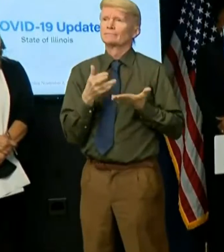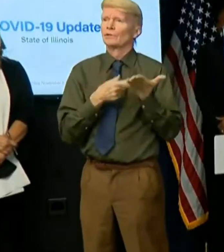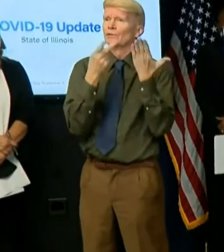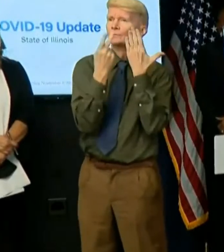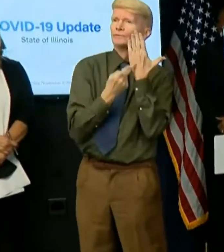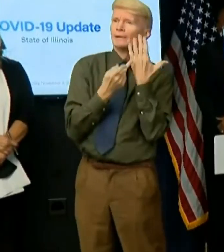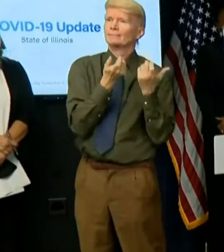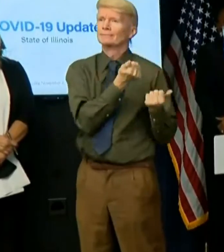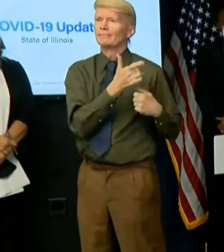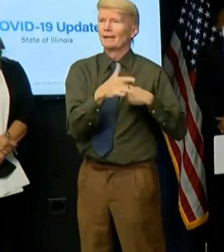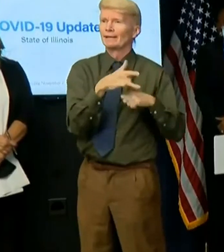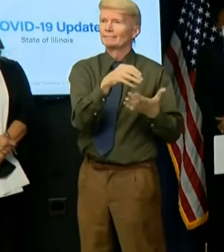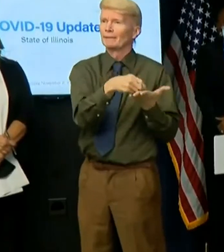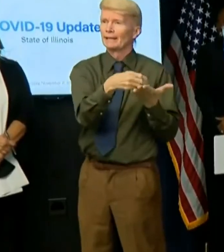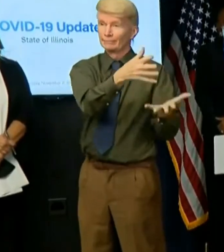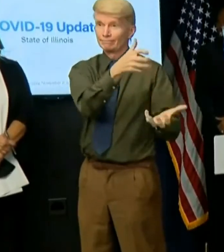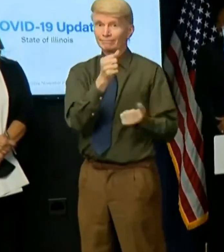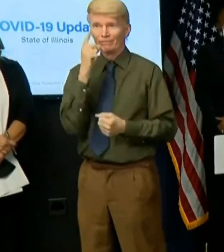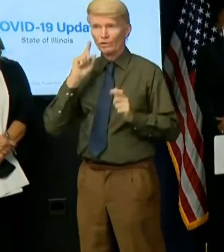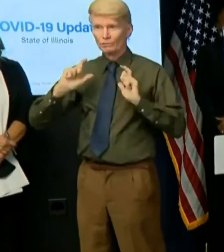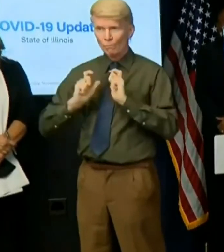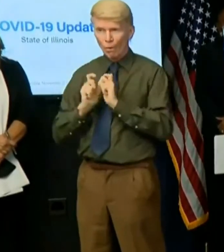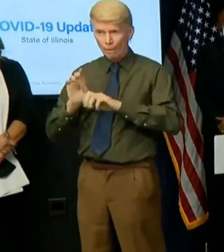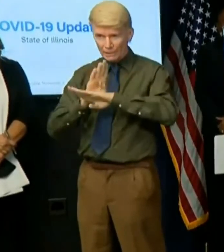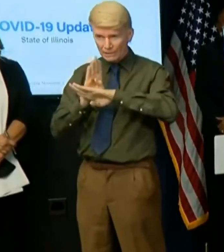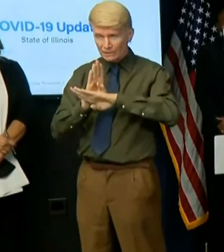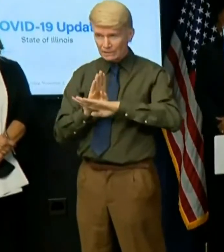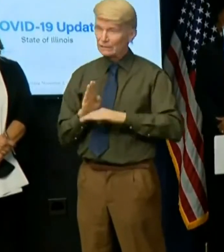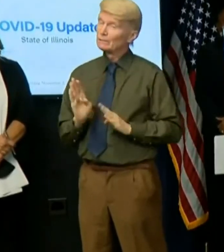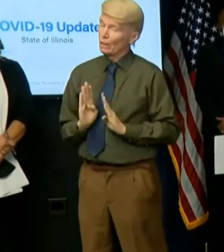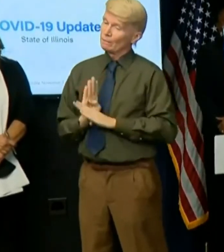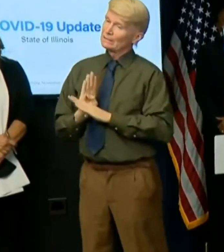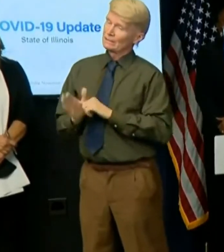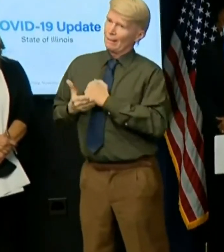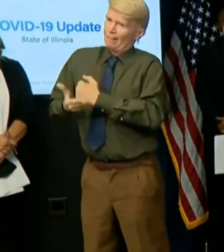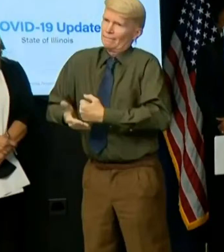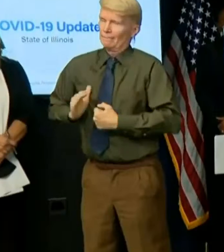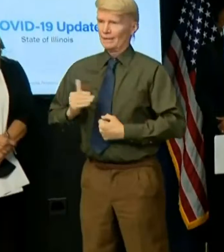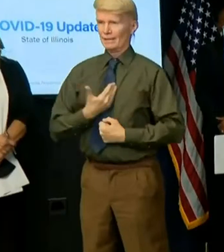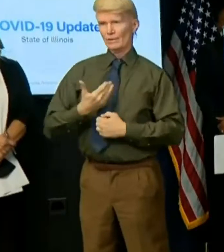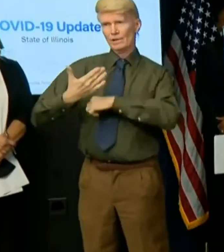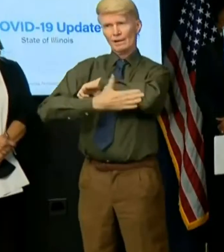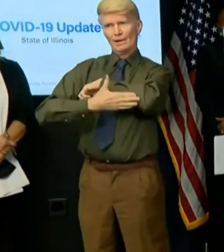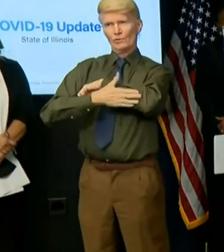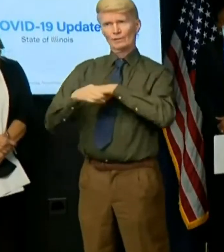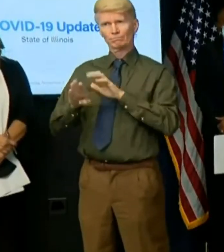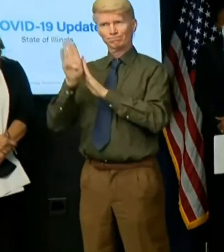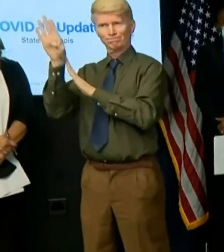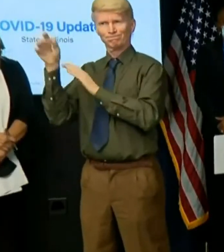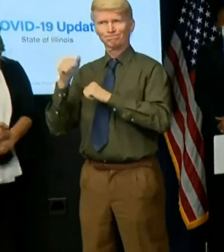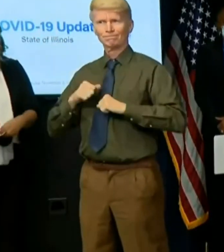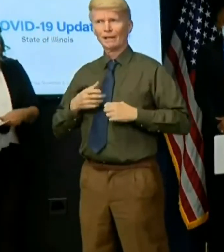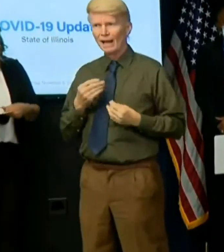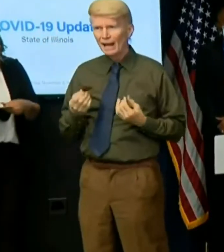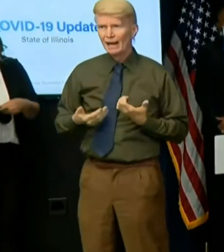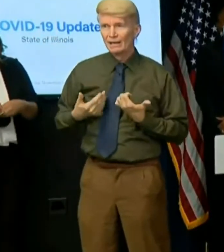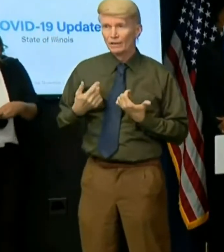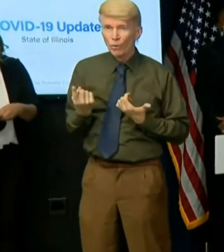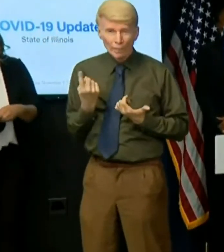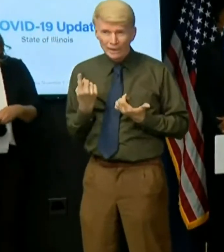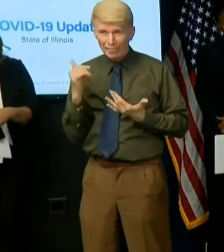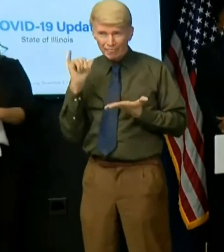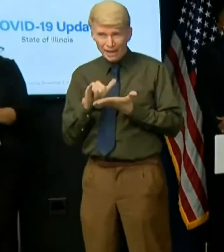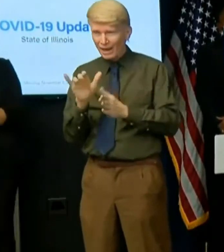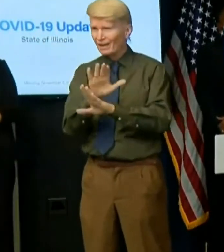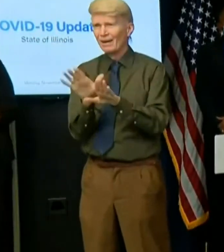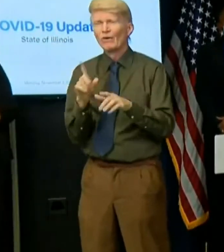businesses are the backbone of our economy. And small businesses in black and brown neighborhoods are not just the backbone, they're the lifeline of many of